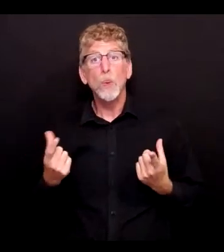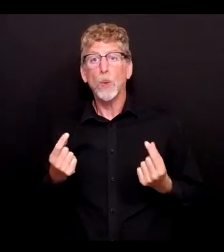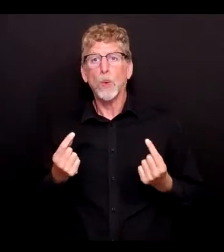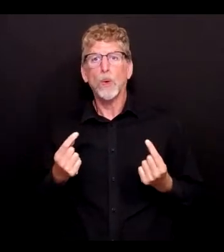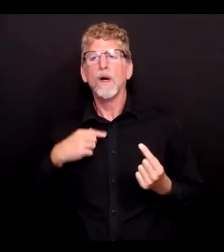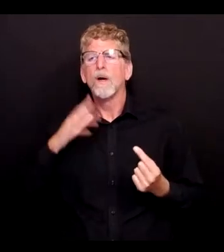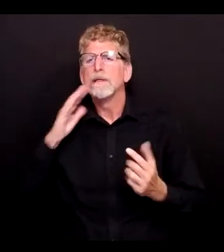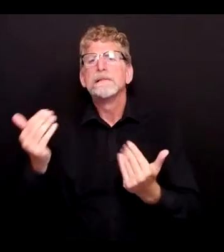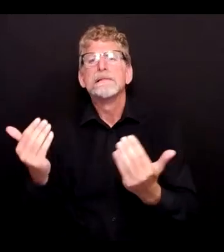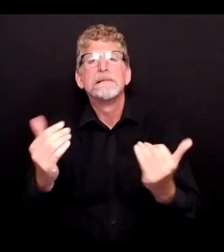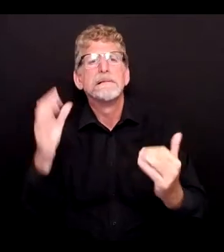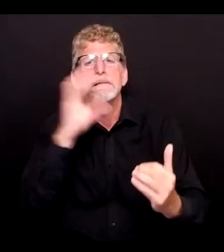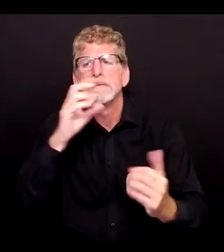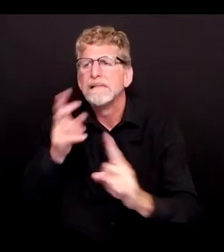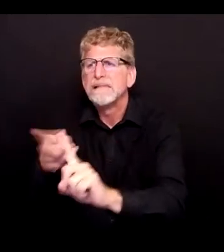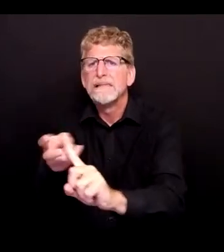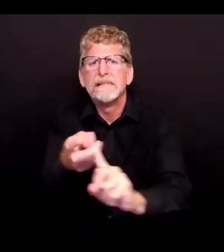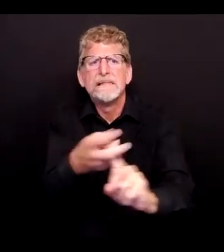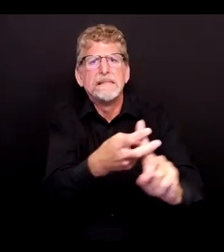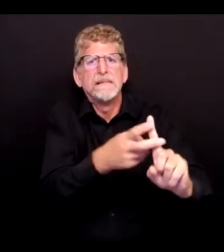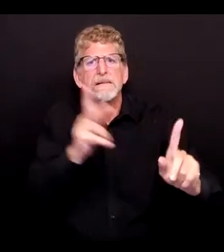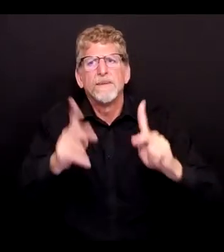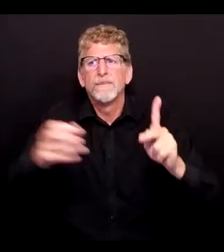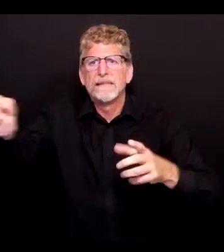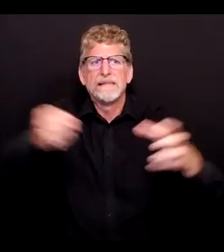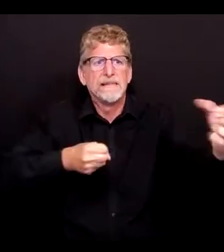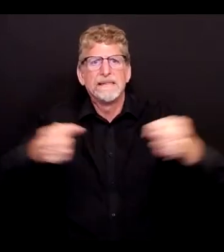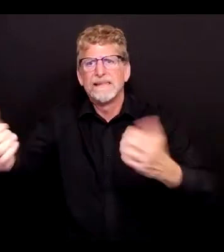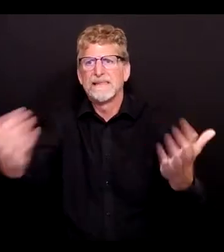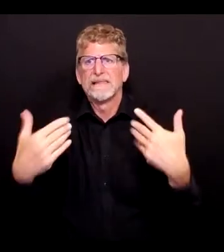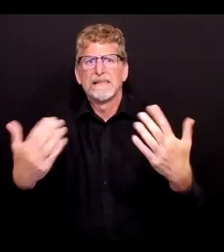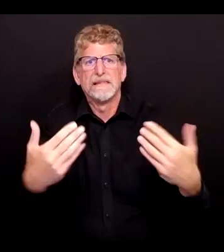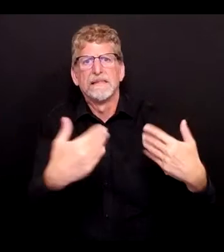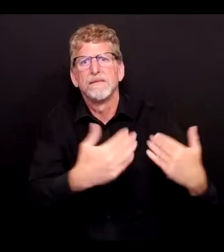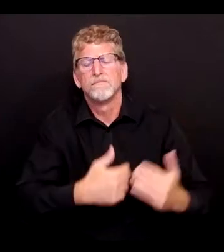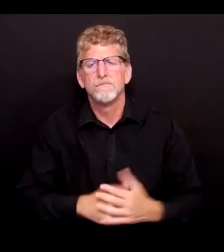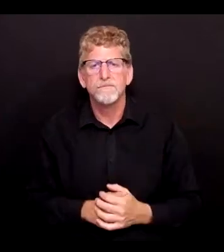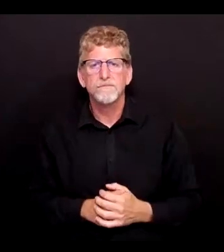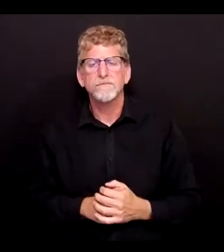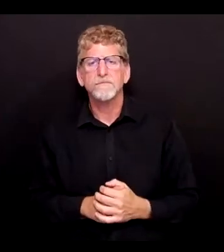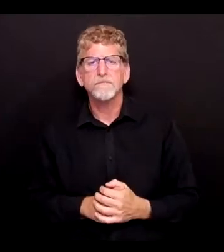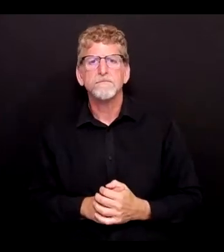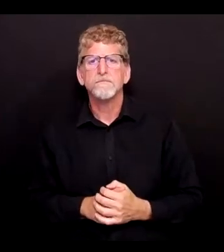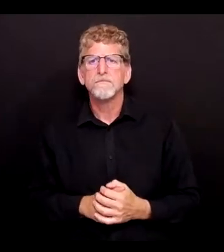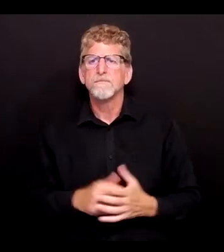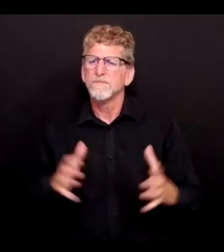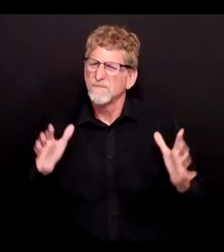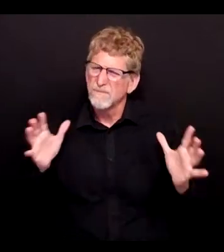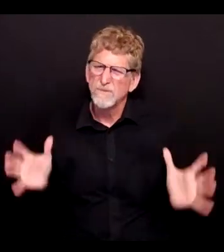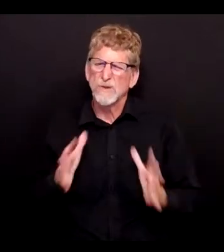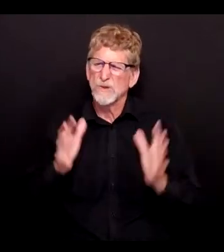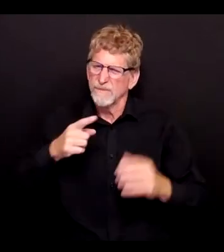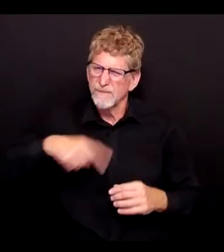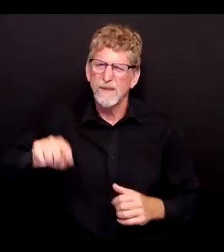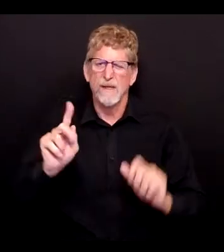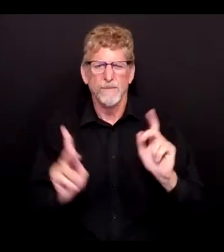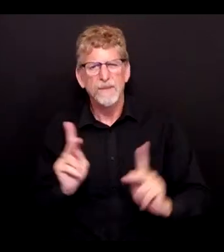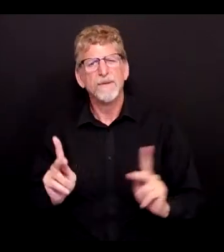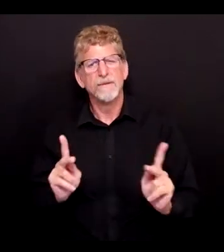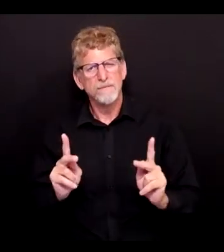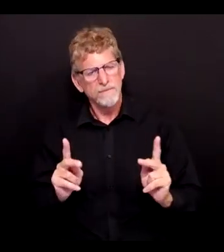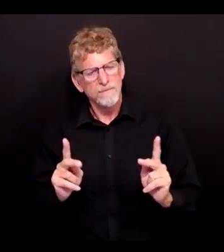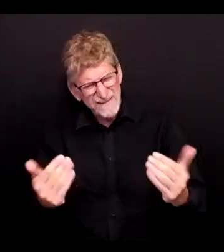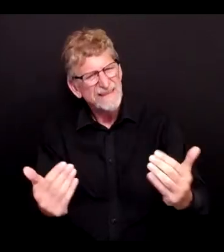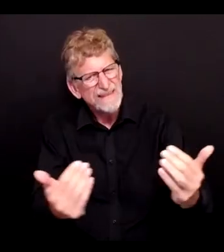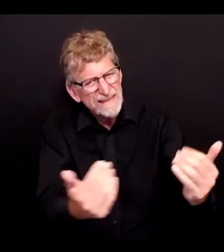recruit people and to double down on our efforts to encourage people to take the vaccine. I just want to